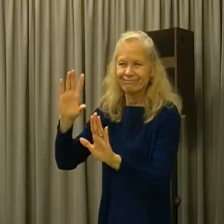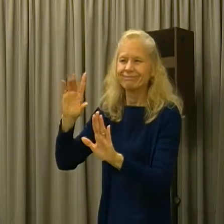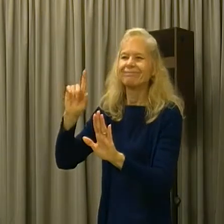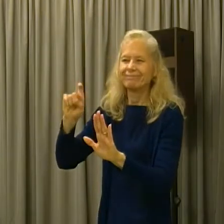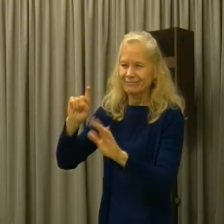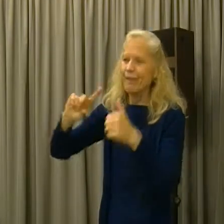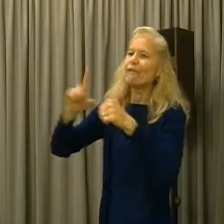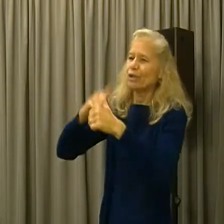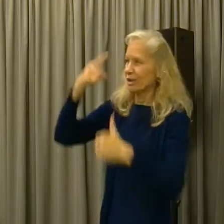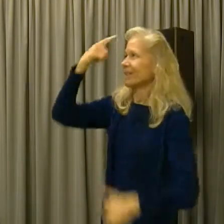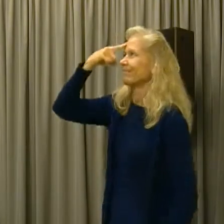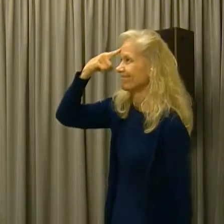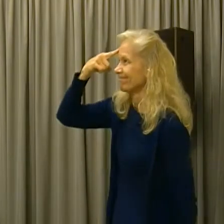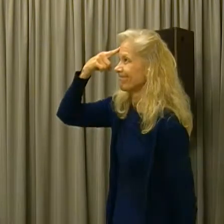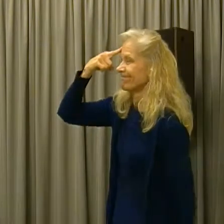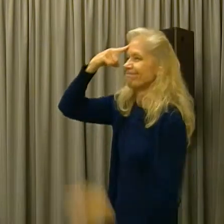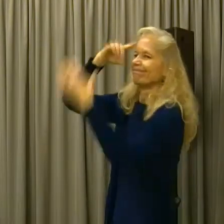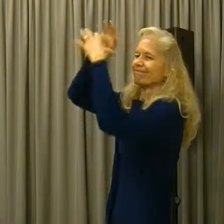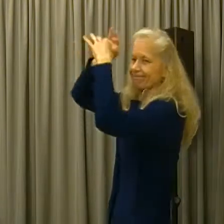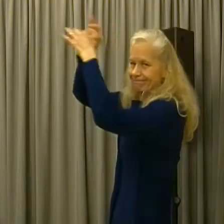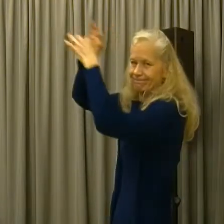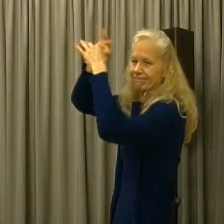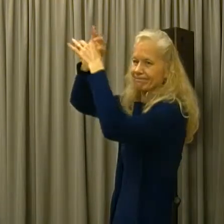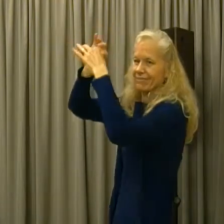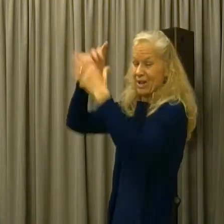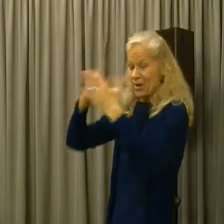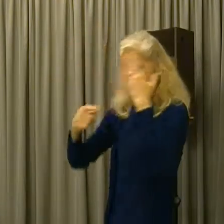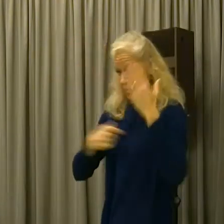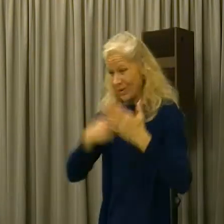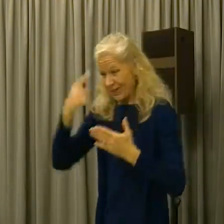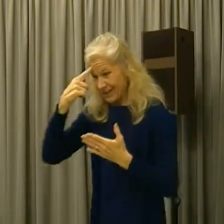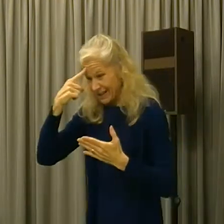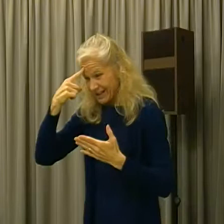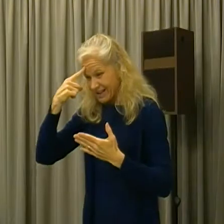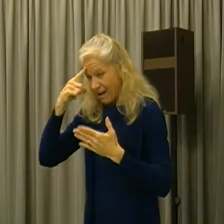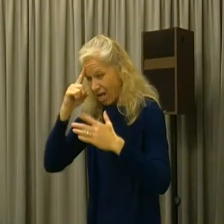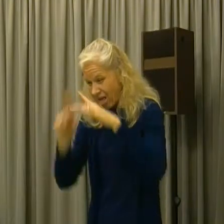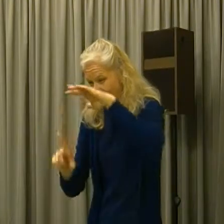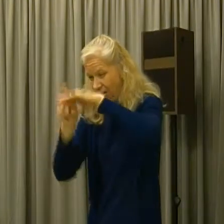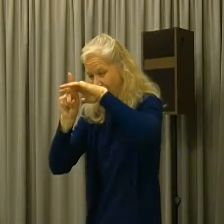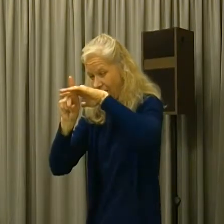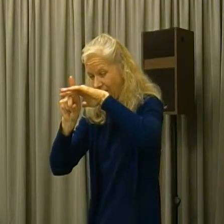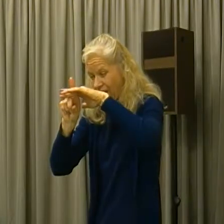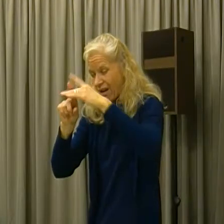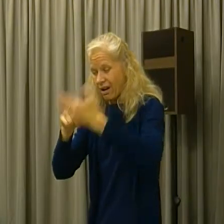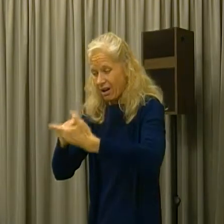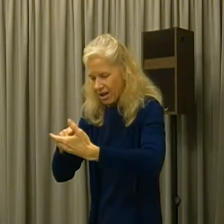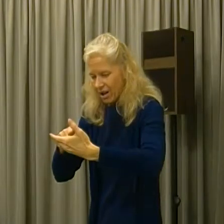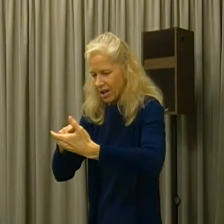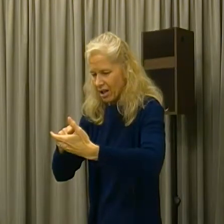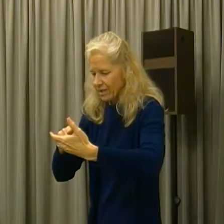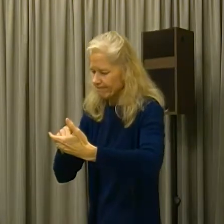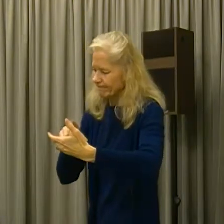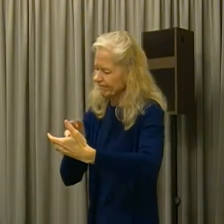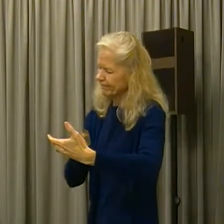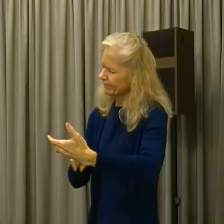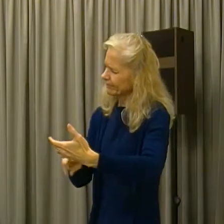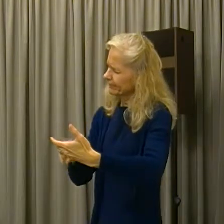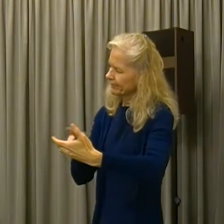know that you're so merciful. Lord, time and again, we've sinned against